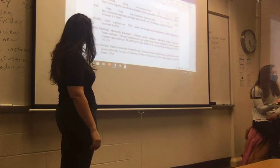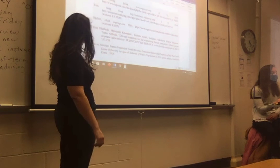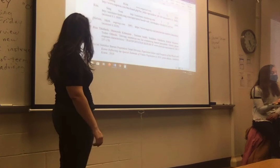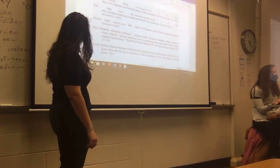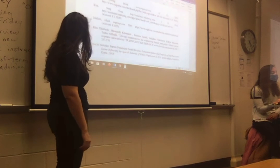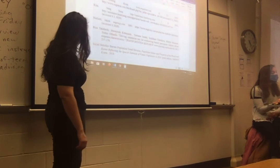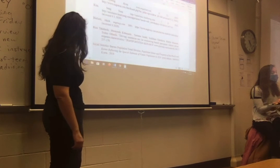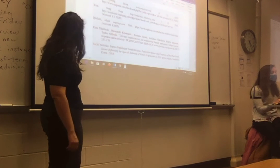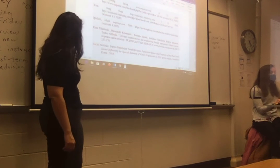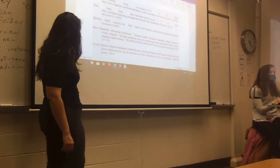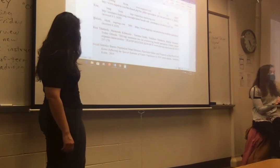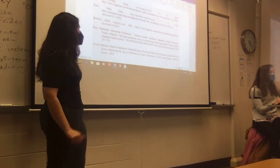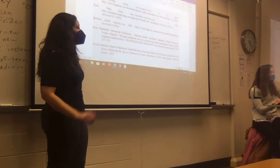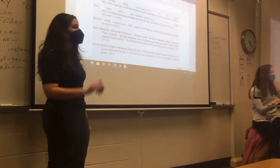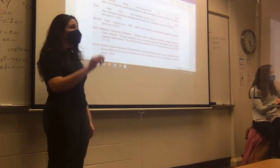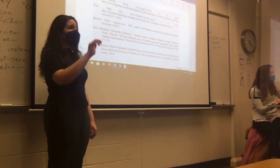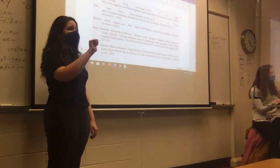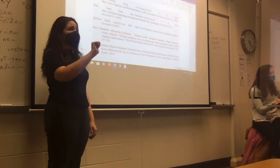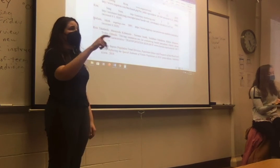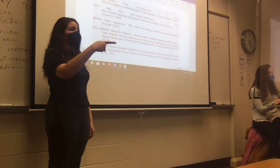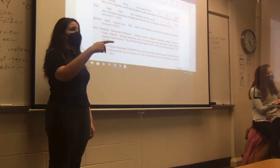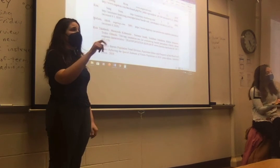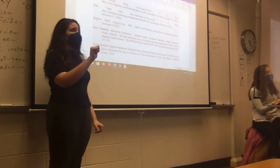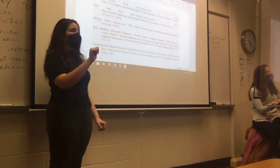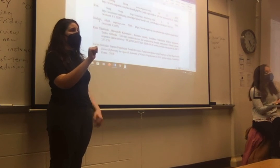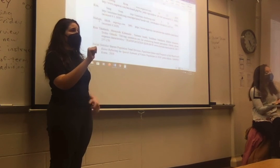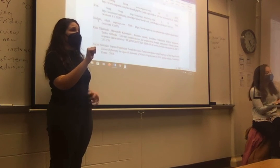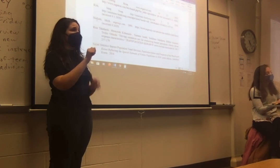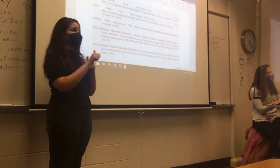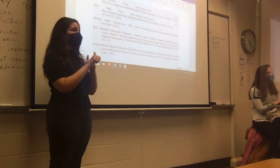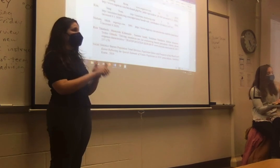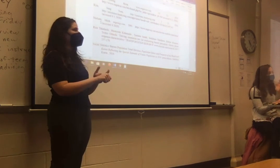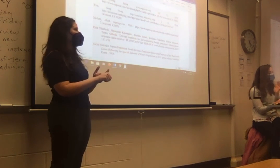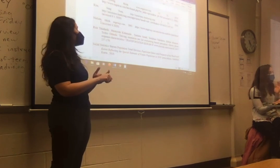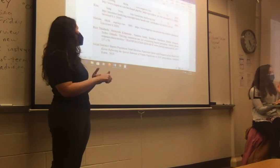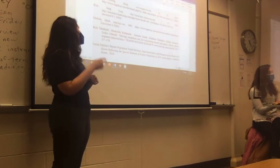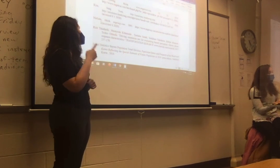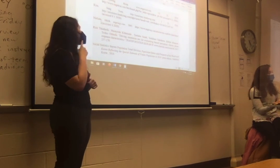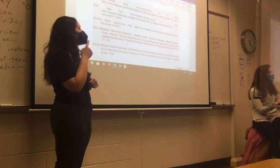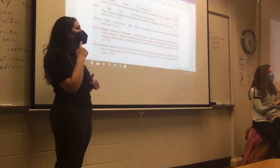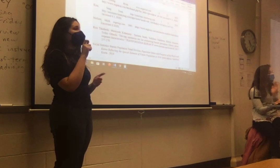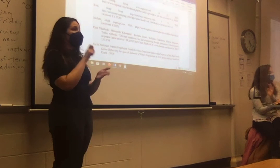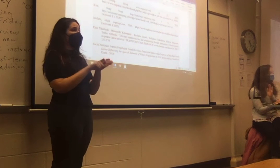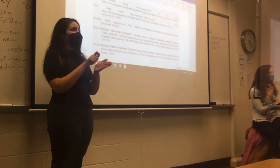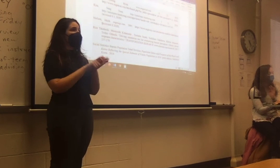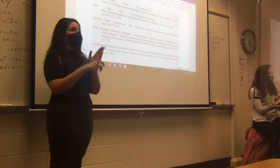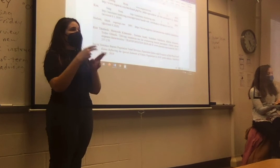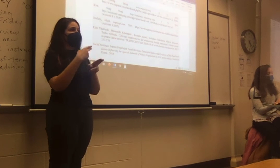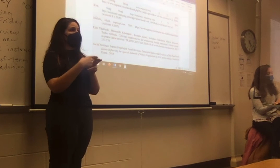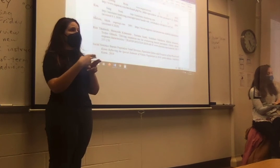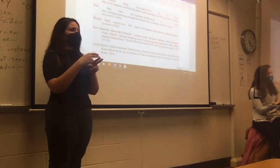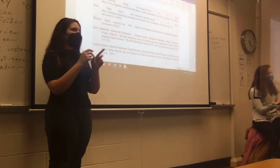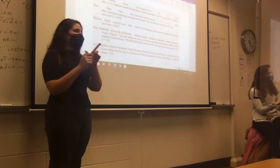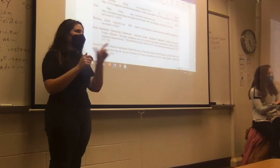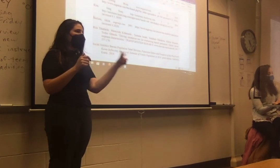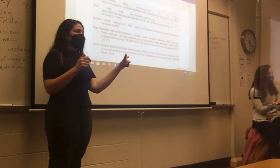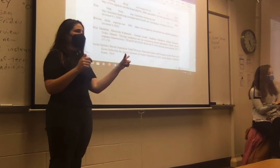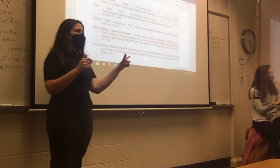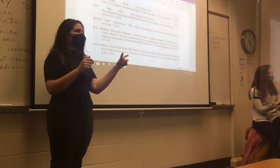the author's name should be on the left, and then the second line you can see is indented. So here's the author's name,